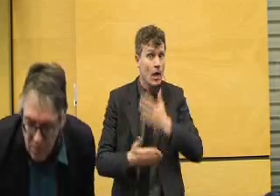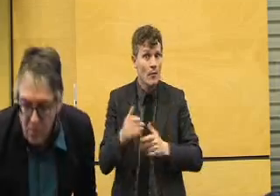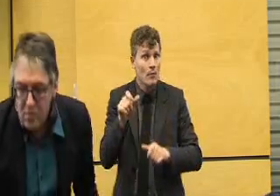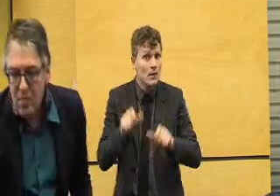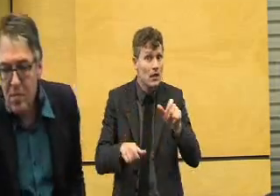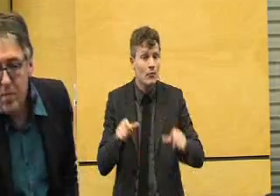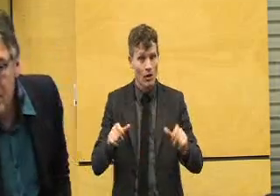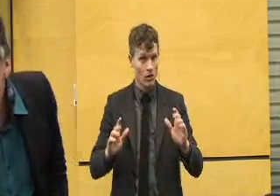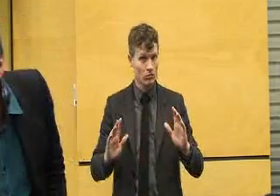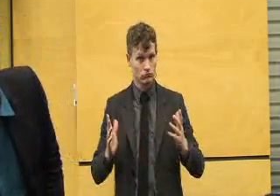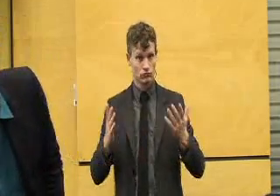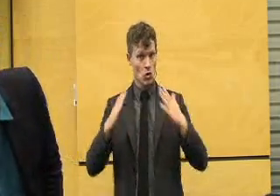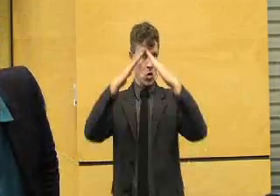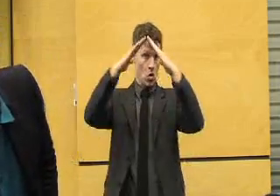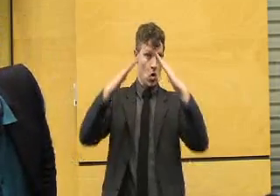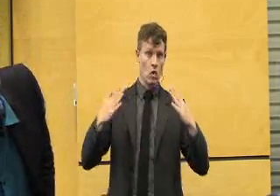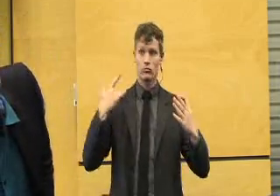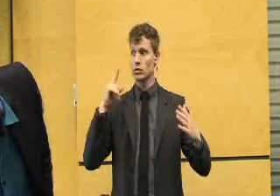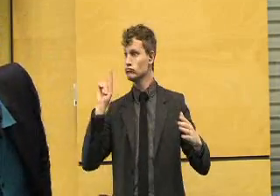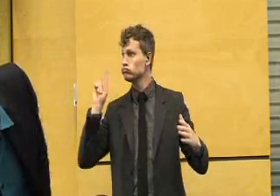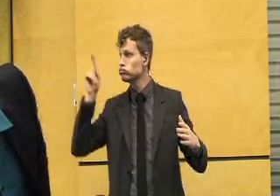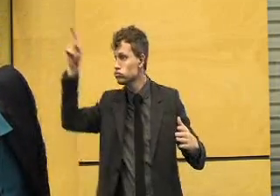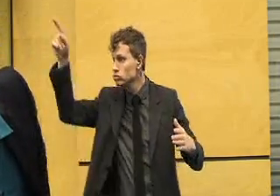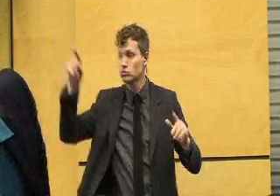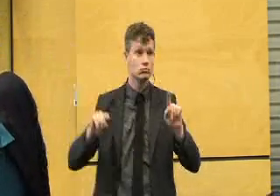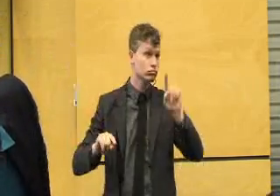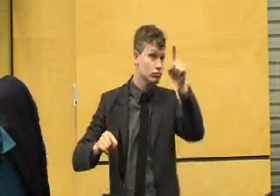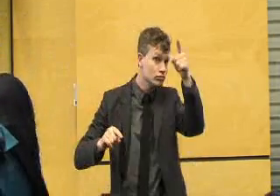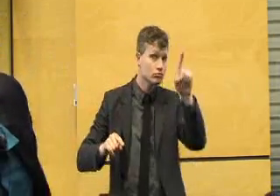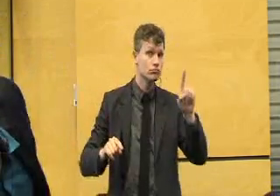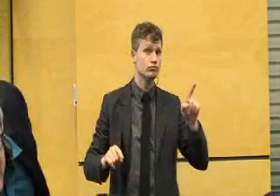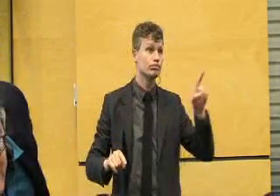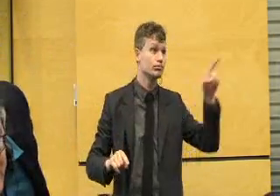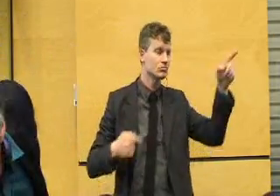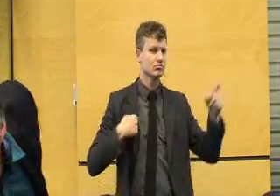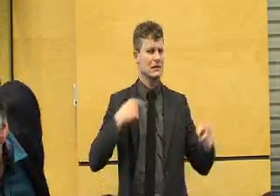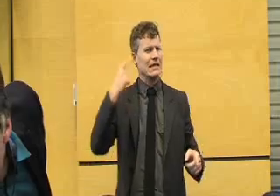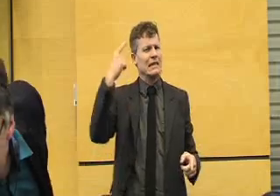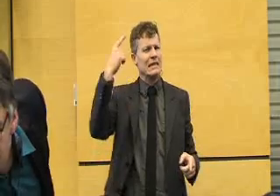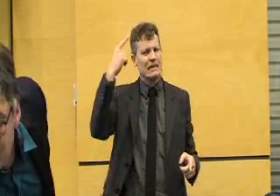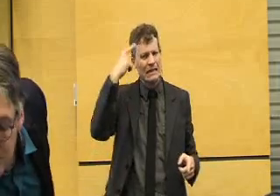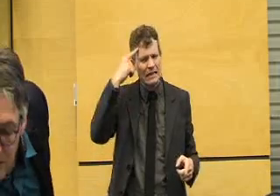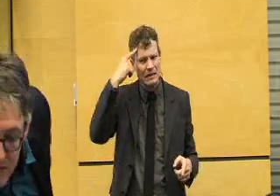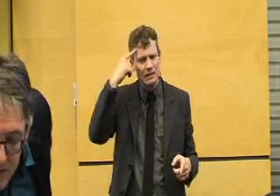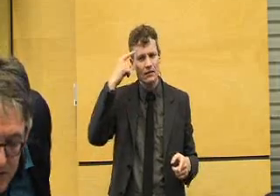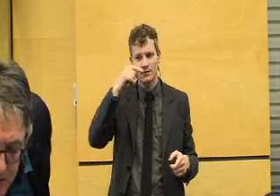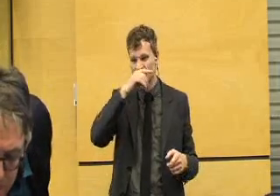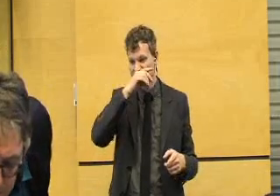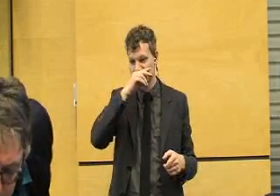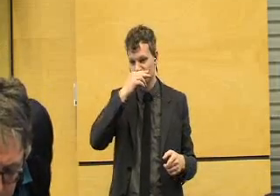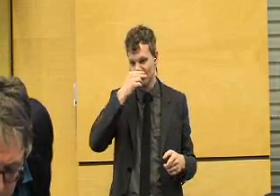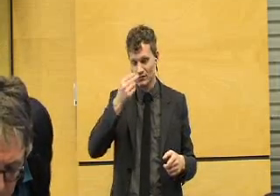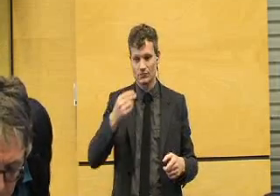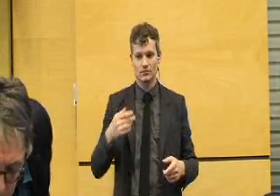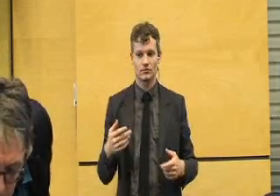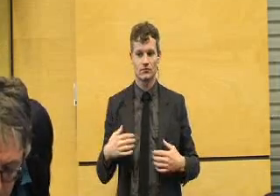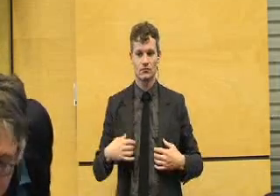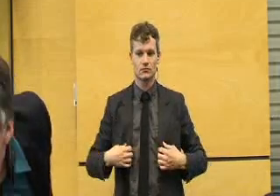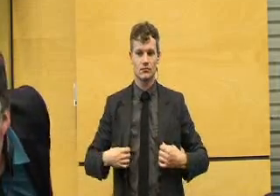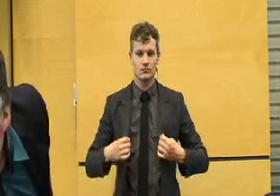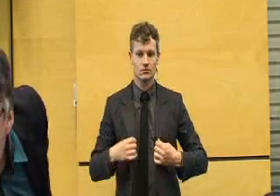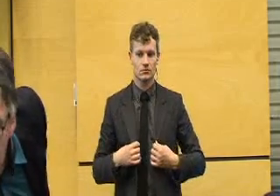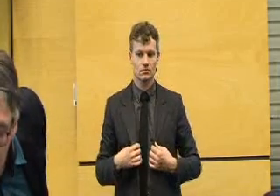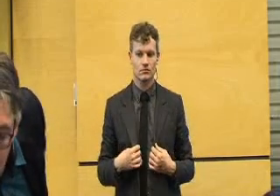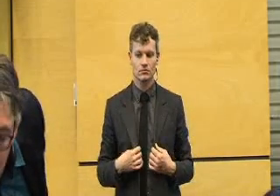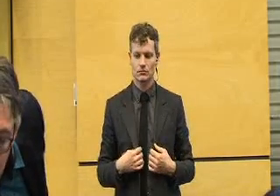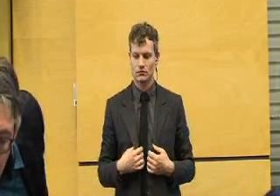every effort to ensure that such persons get services. So I would just want to find out what concrete measures you're going to